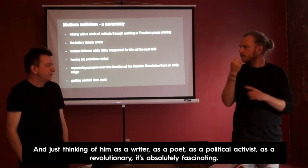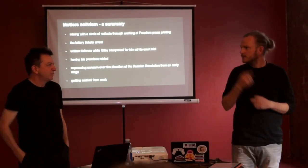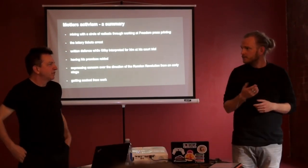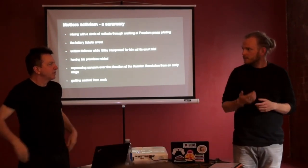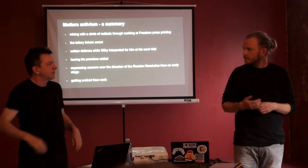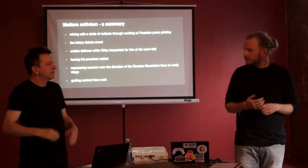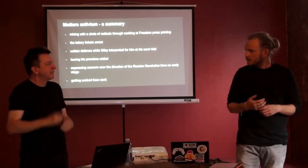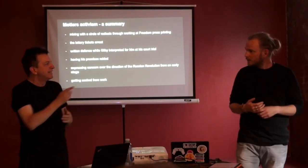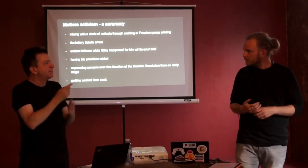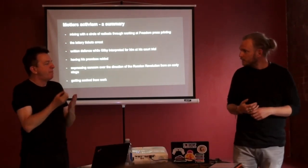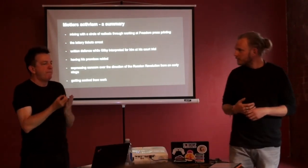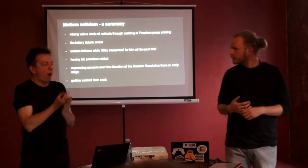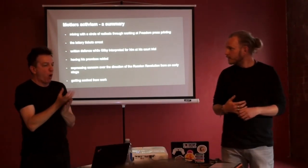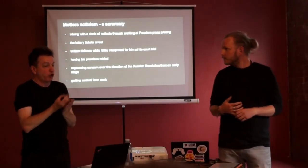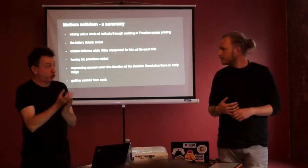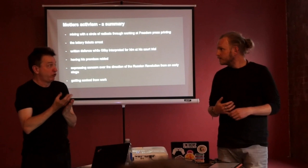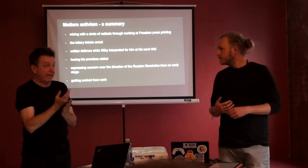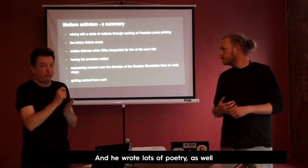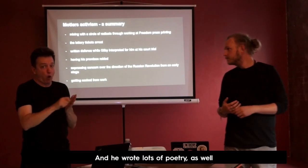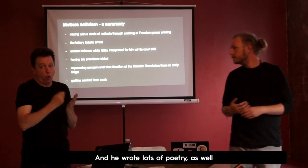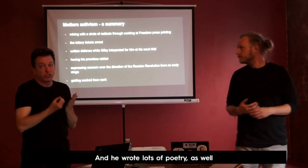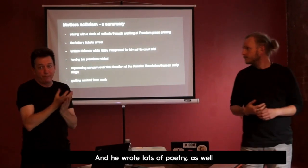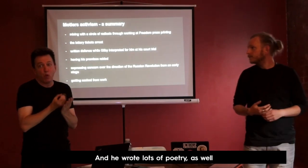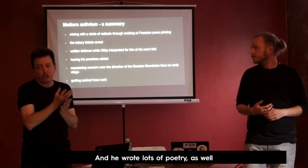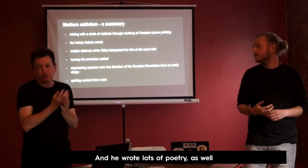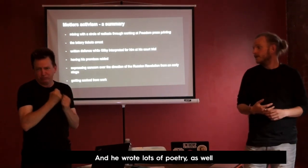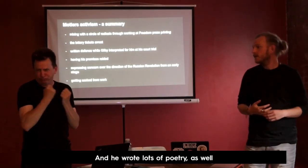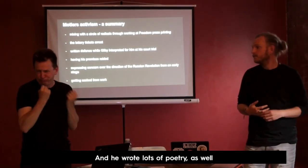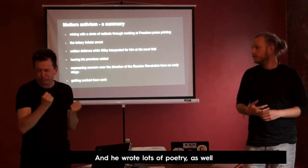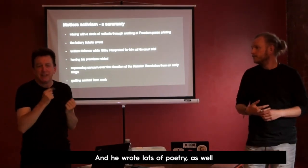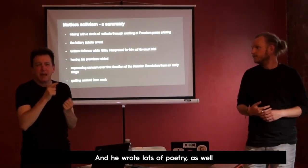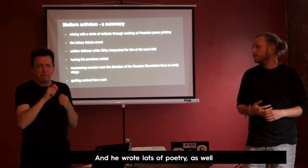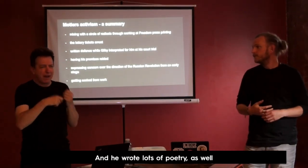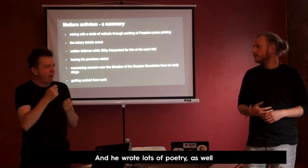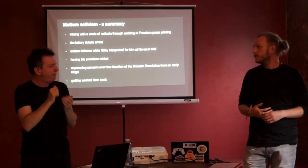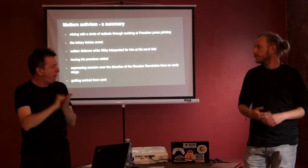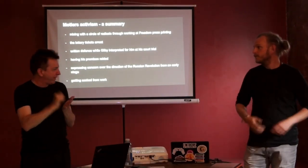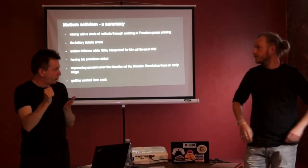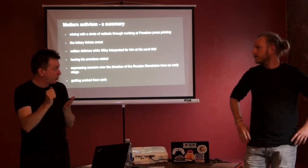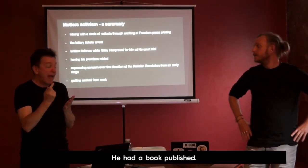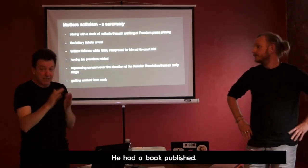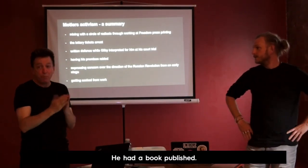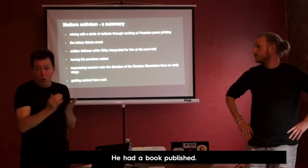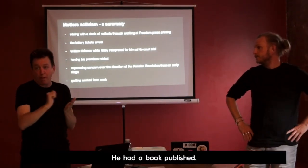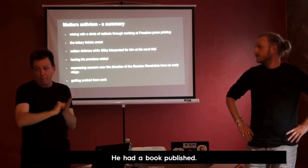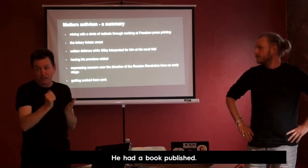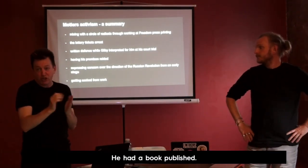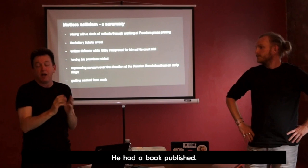fascinating the achievements of the person. And he wrote lots of poetry actually, and some of them, he had a